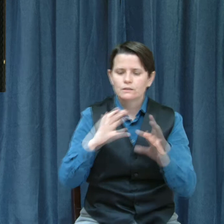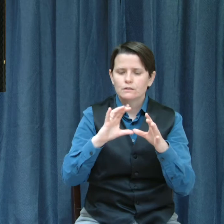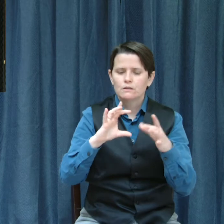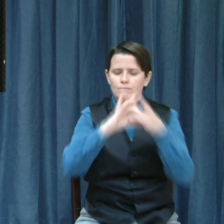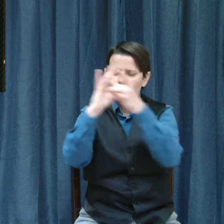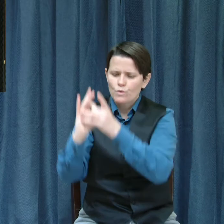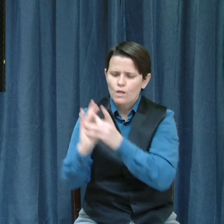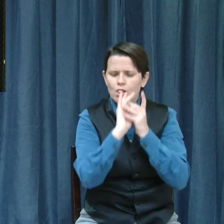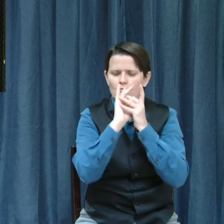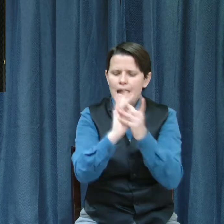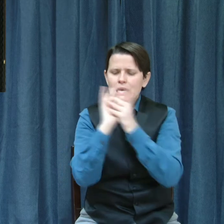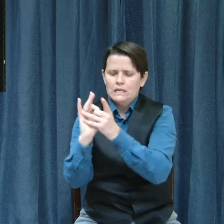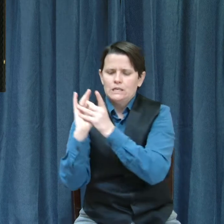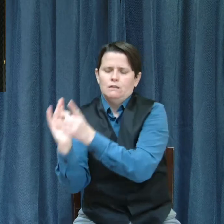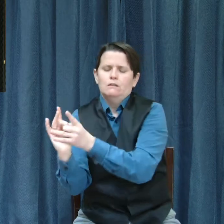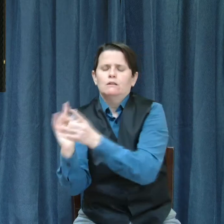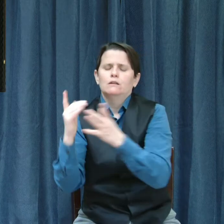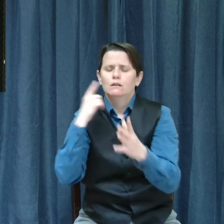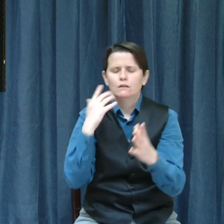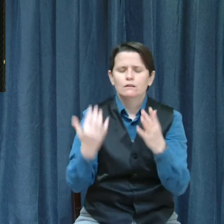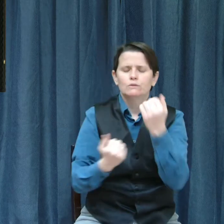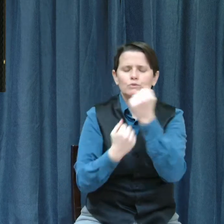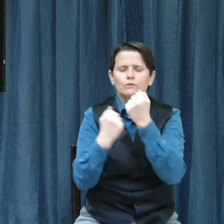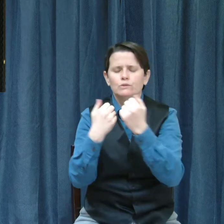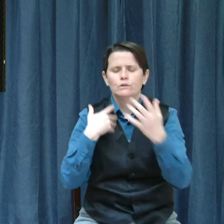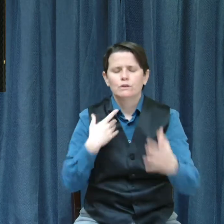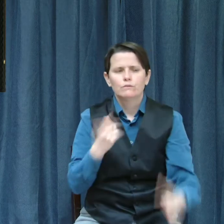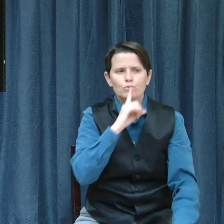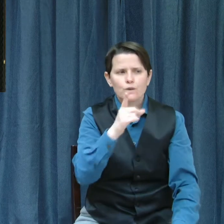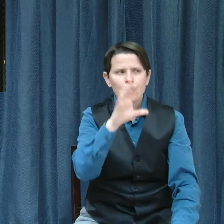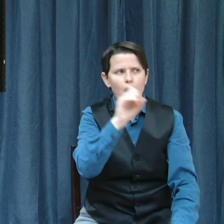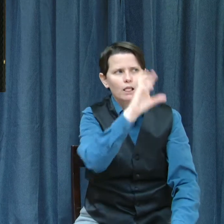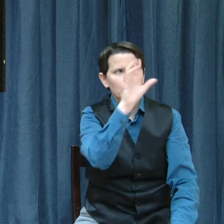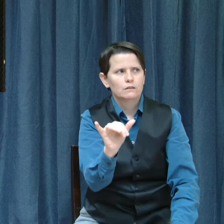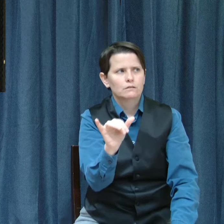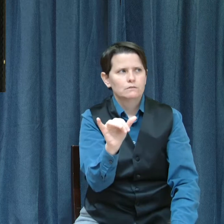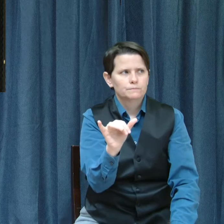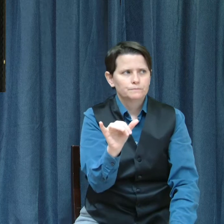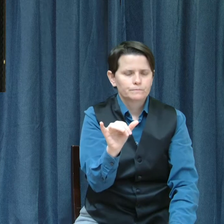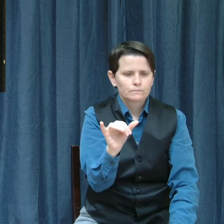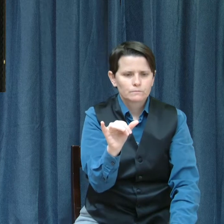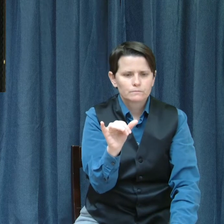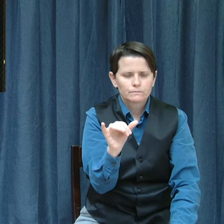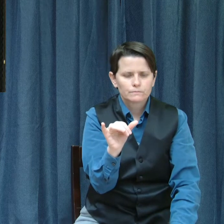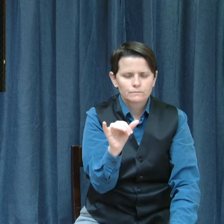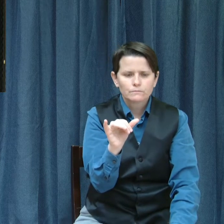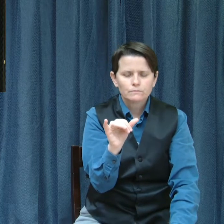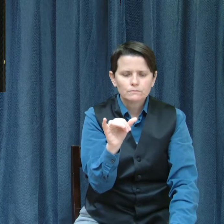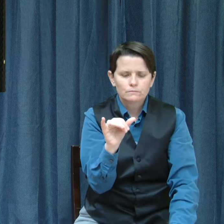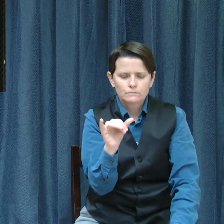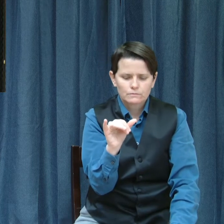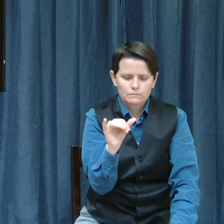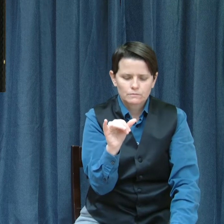And we are to live from the realization of this oneness. I love that, interrelated structure of reality. We